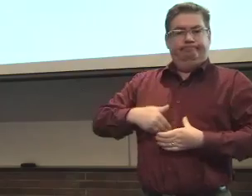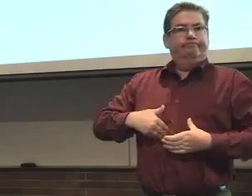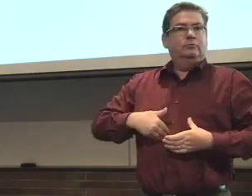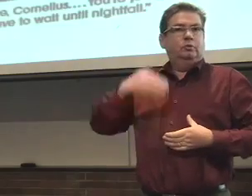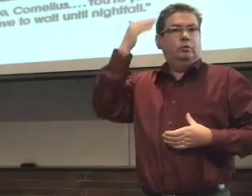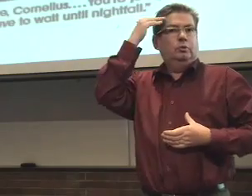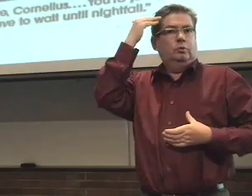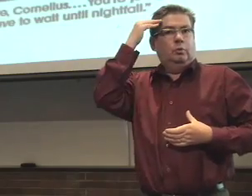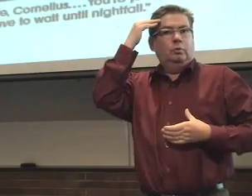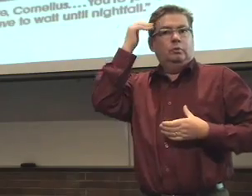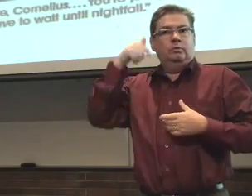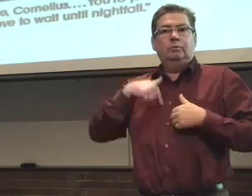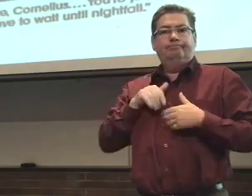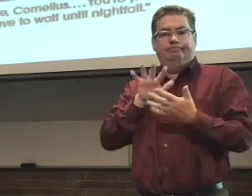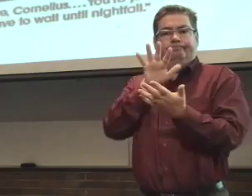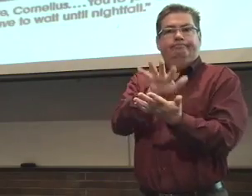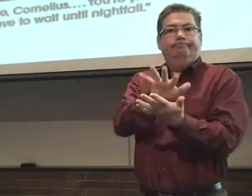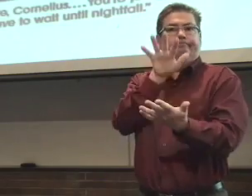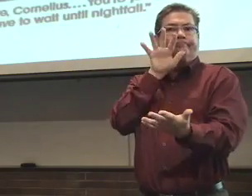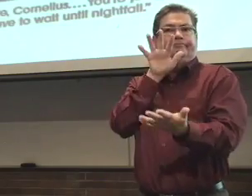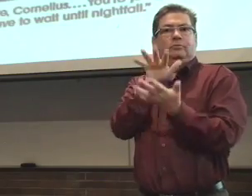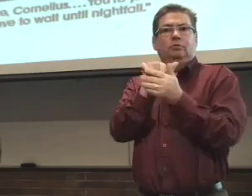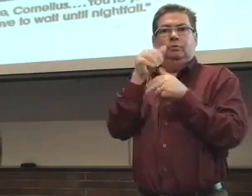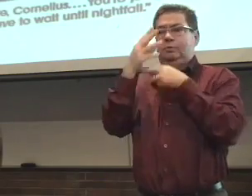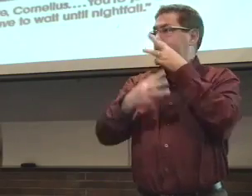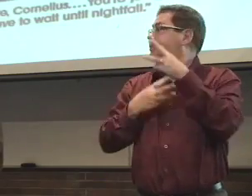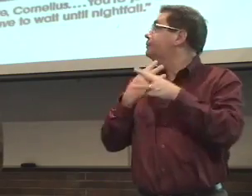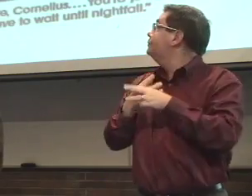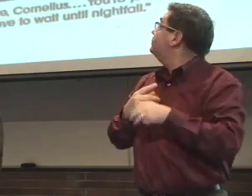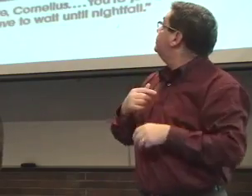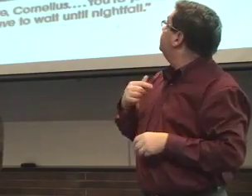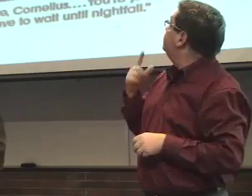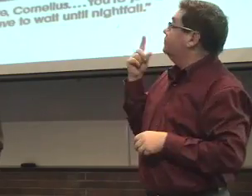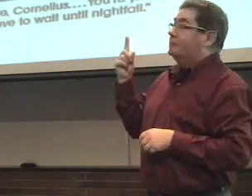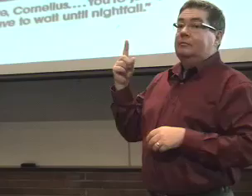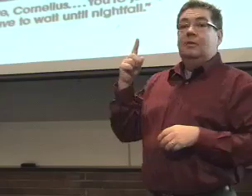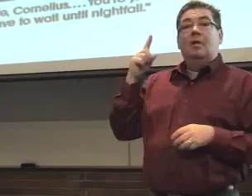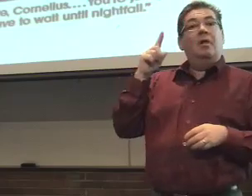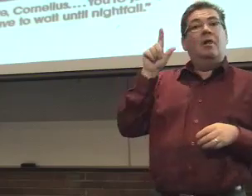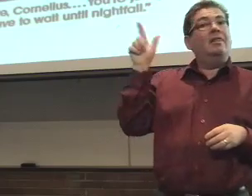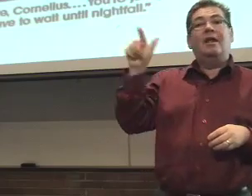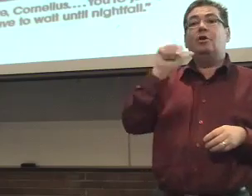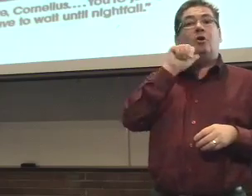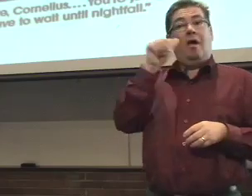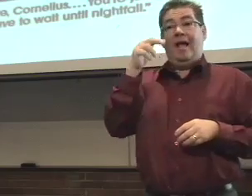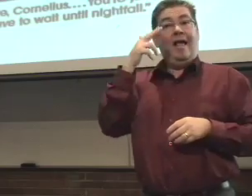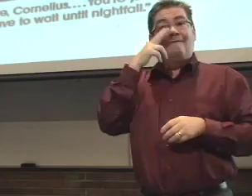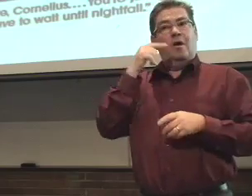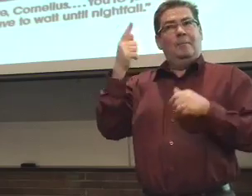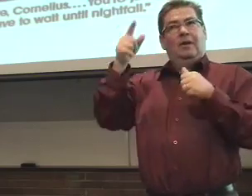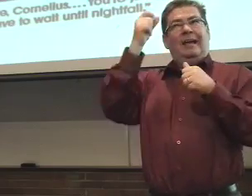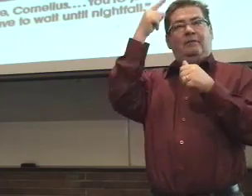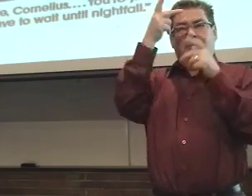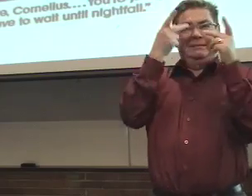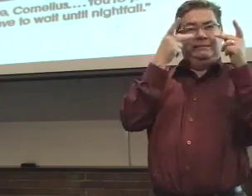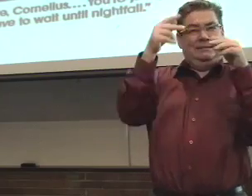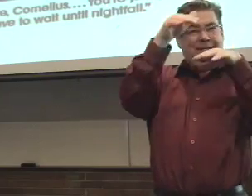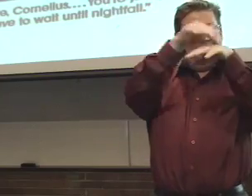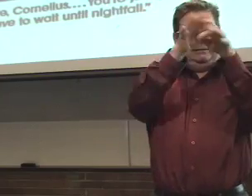And that's what he says. All right, this is not funny unless you know the English phrasing and you know the story behind